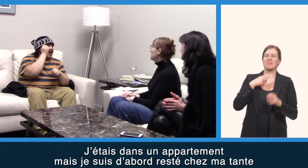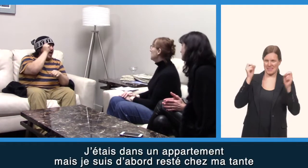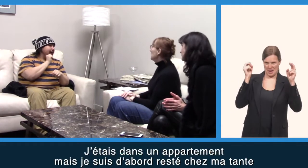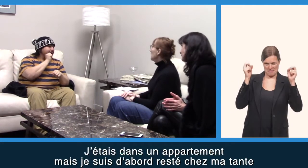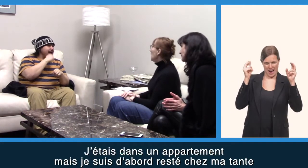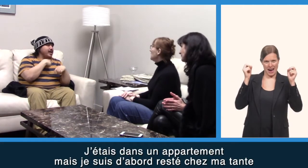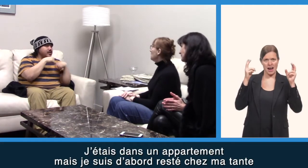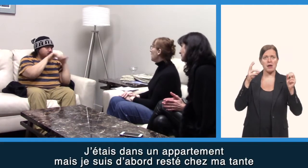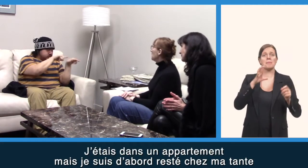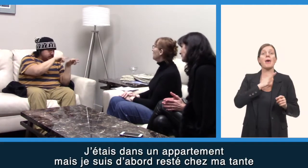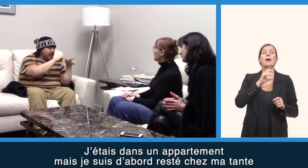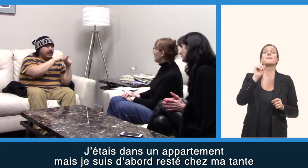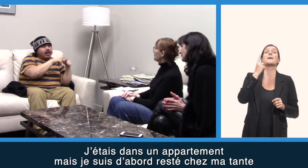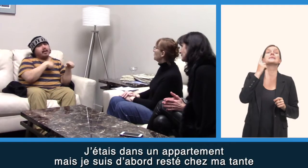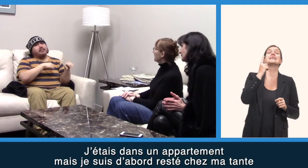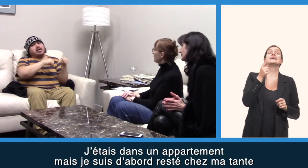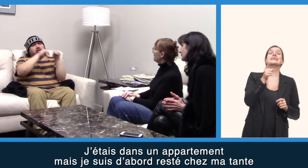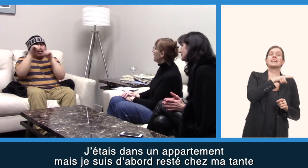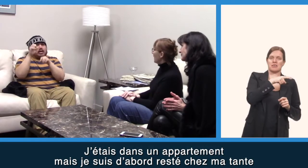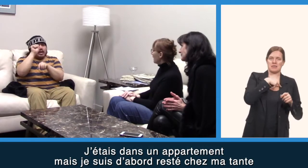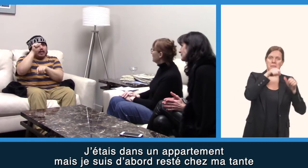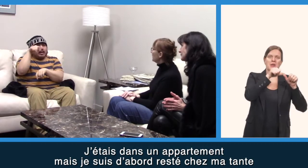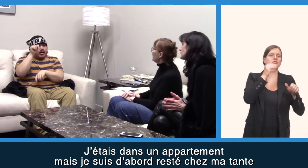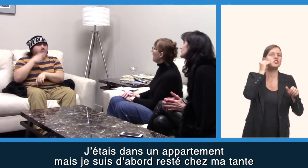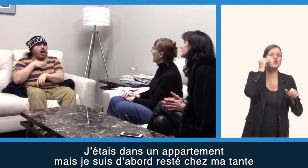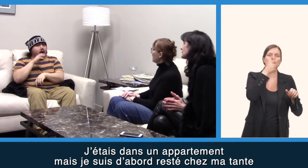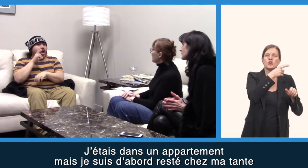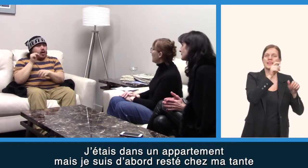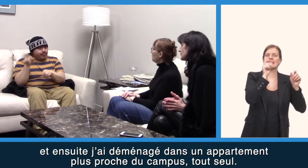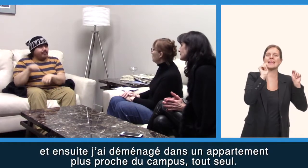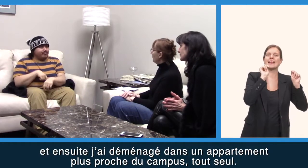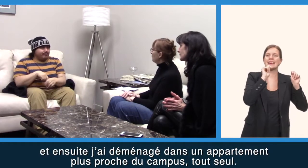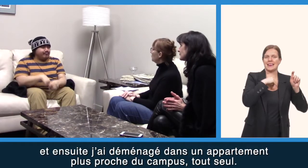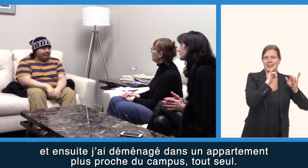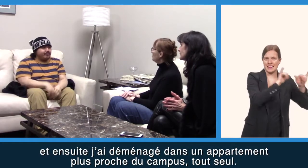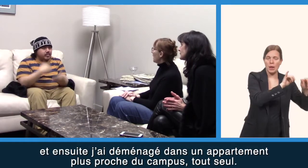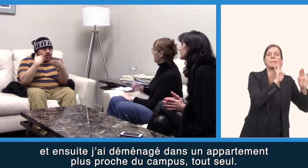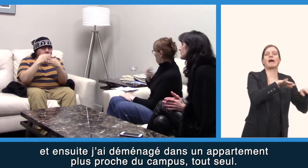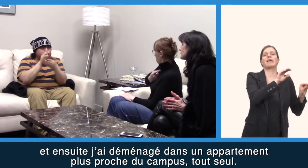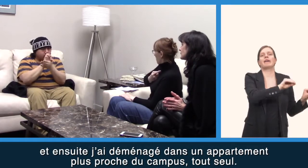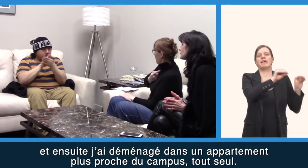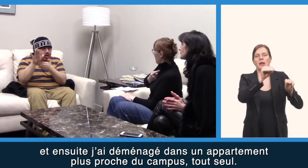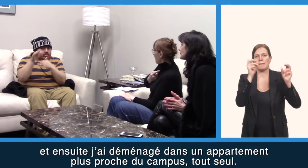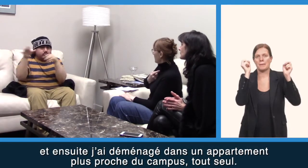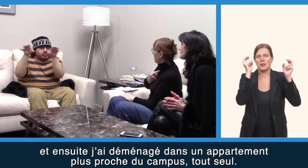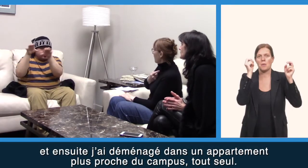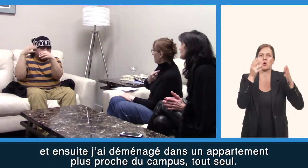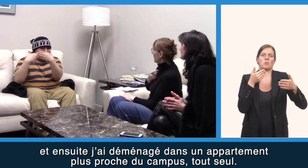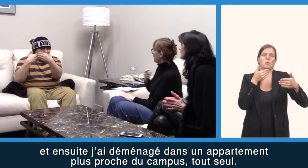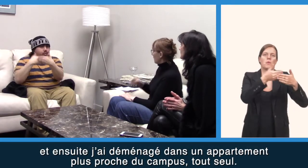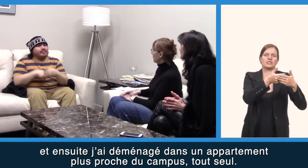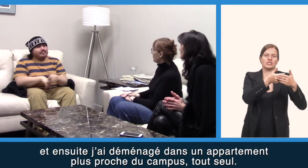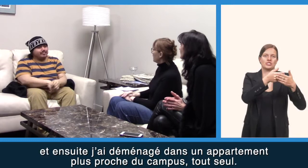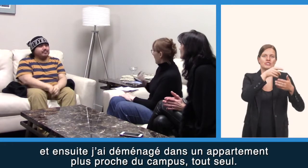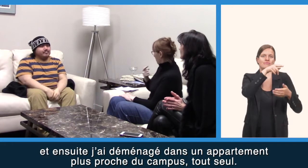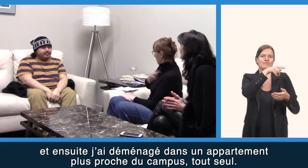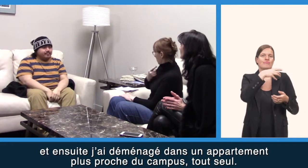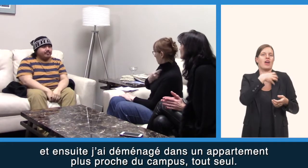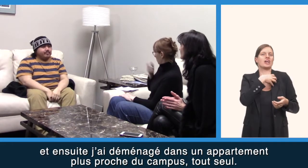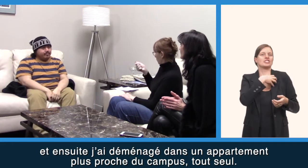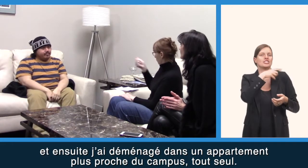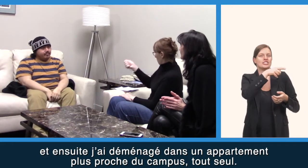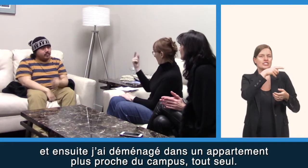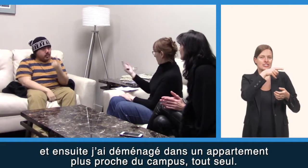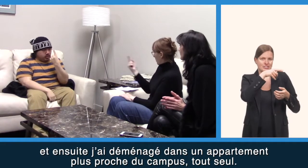Well, I was in an apartment. First I stayed with my aunt, and then I moved to an apartment that's close to the